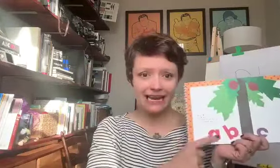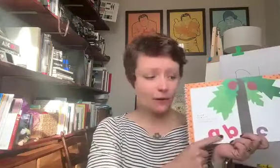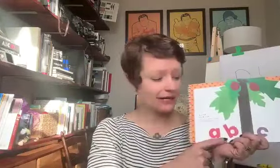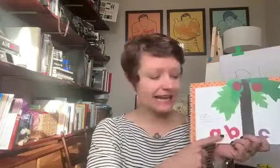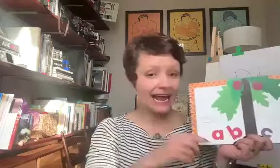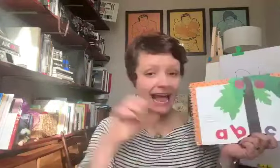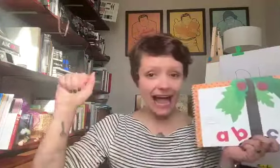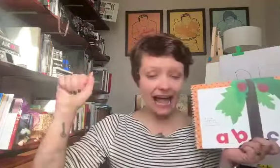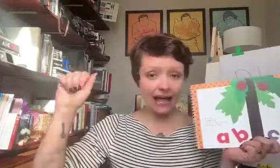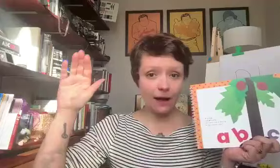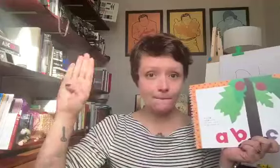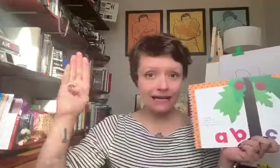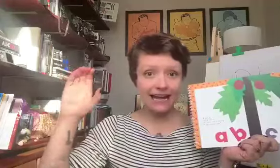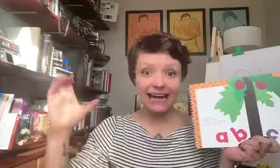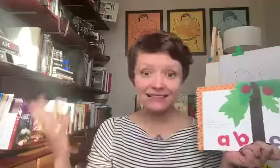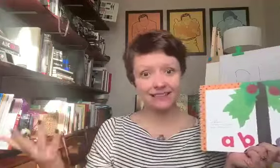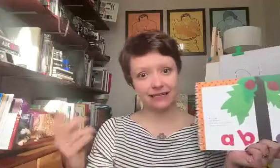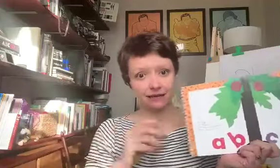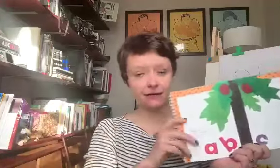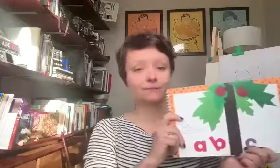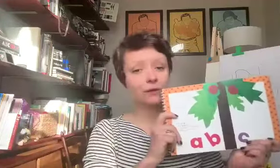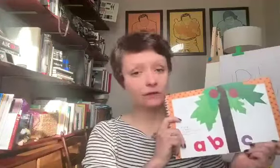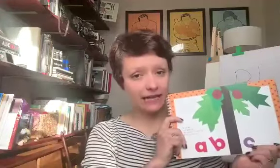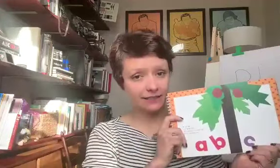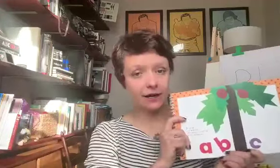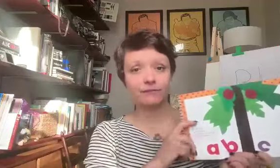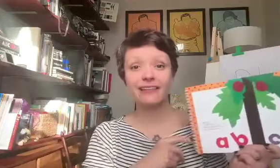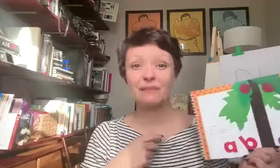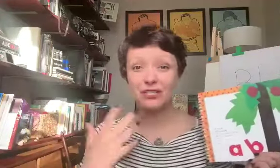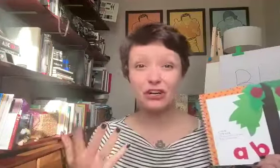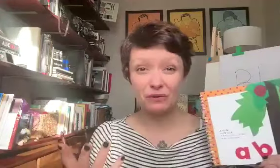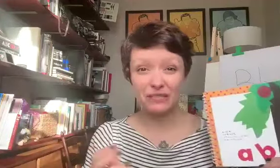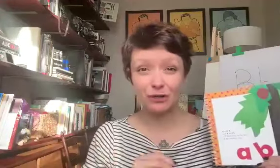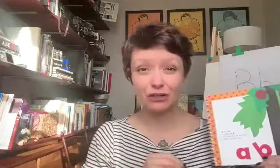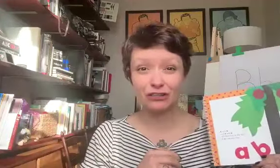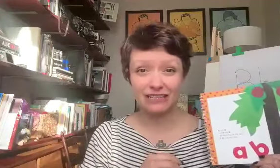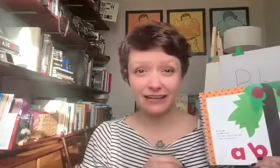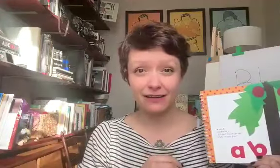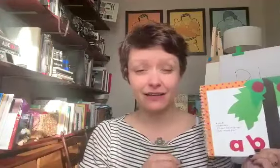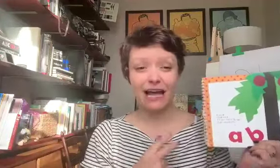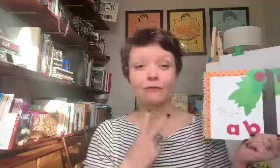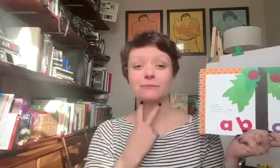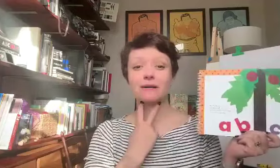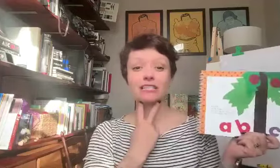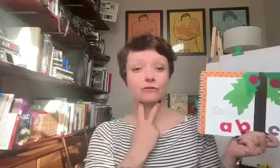now we can say A, B, and C. Let's go. And let me show you what this book looks like if we especially do